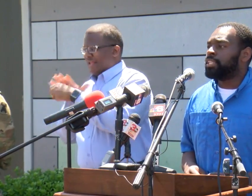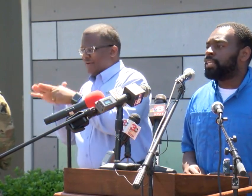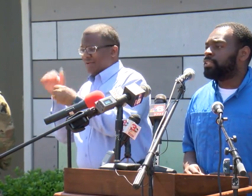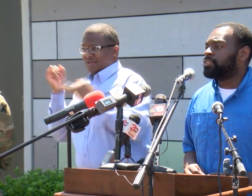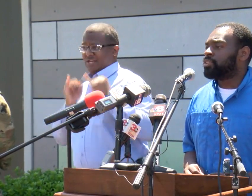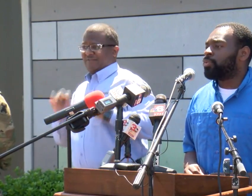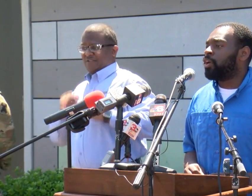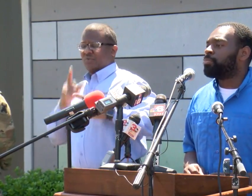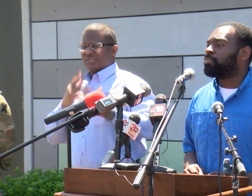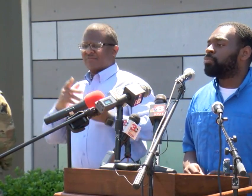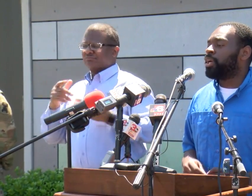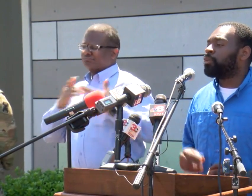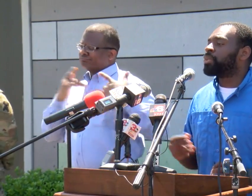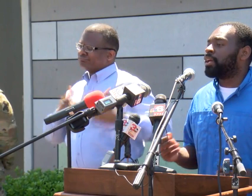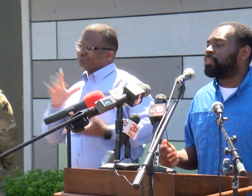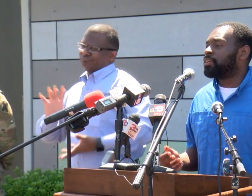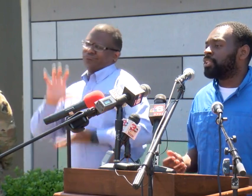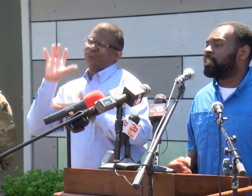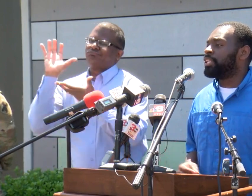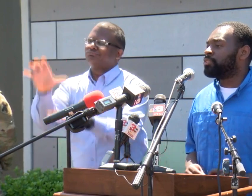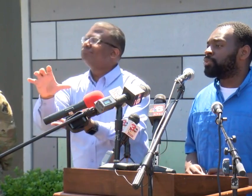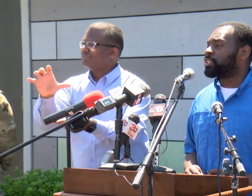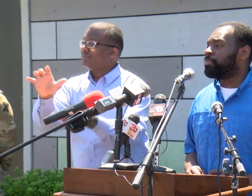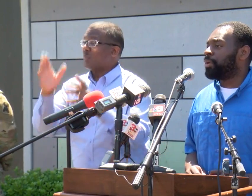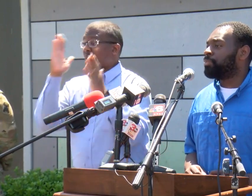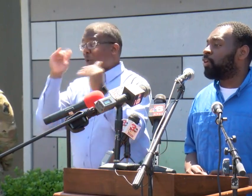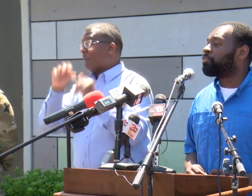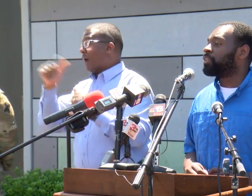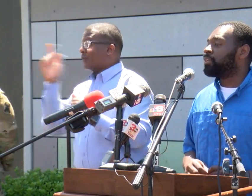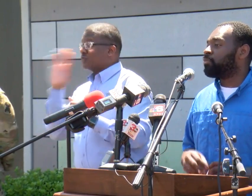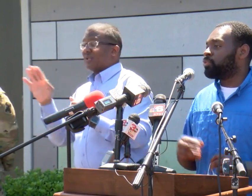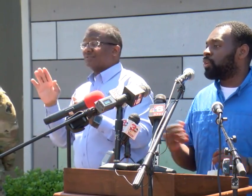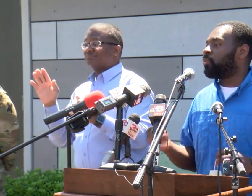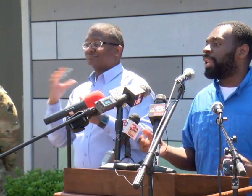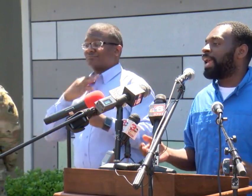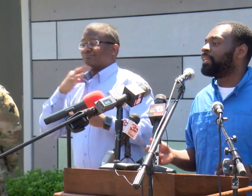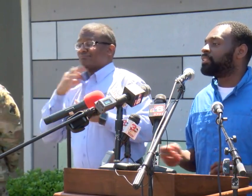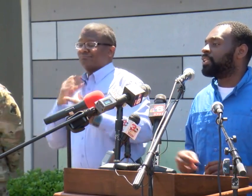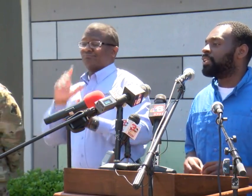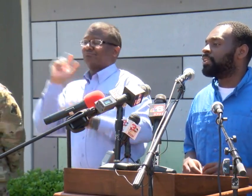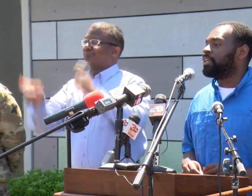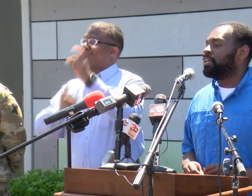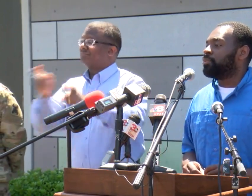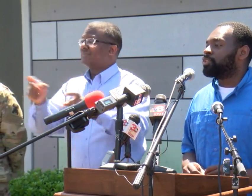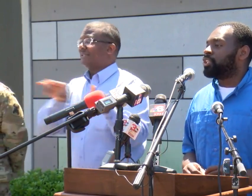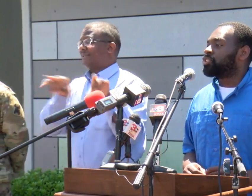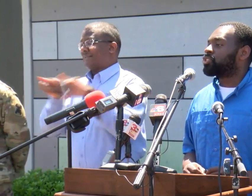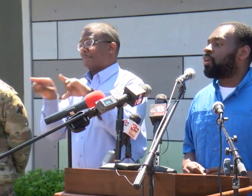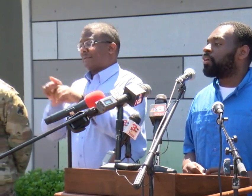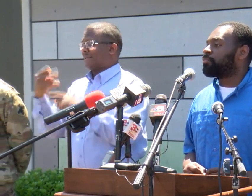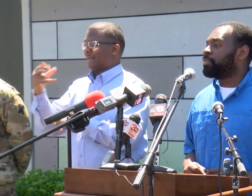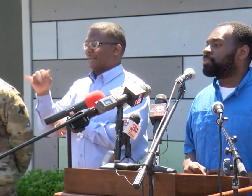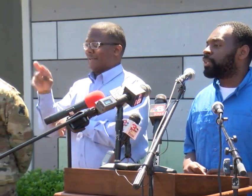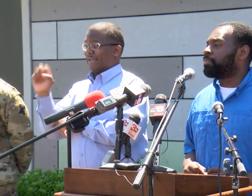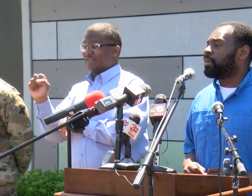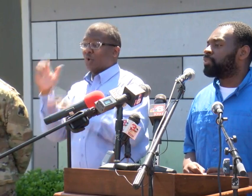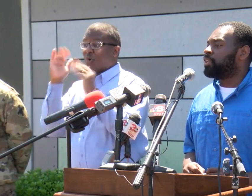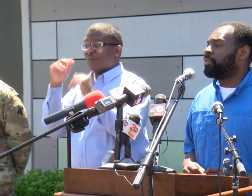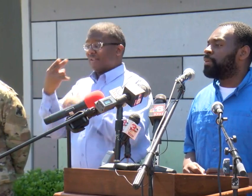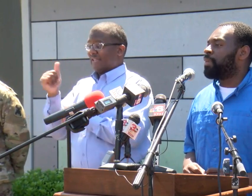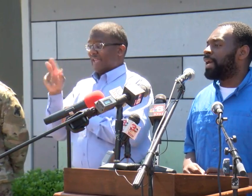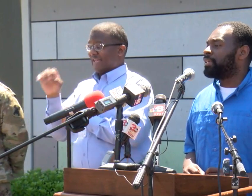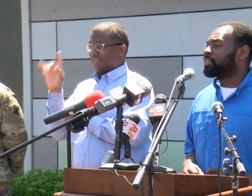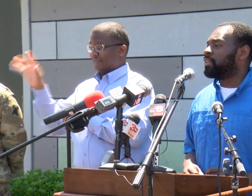do good deeds. And so we hope that other good deeds will step up, and hopefully what Haynes did was just the start of people stepping